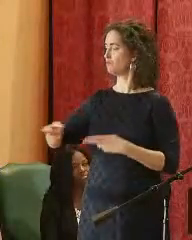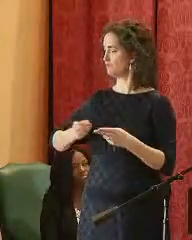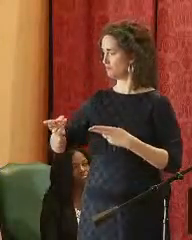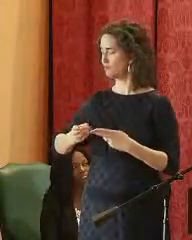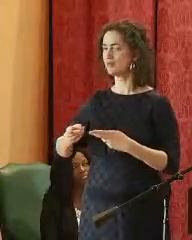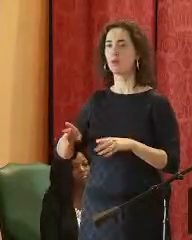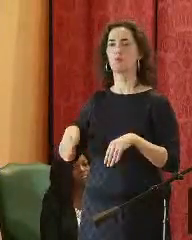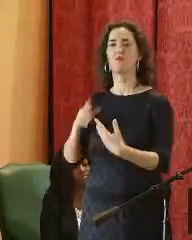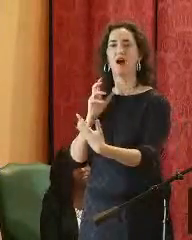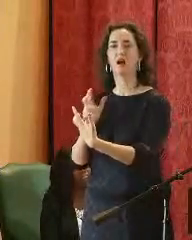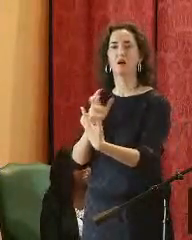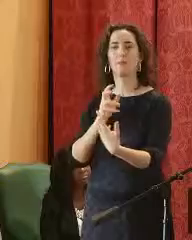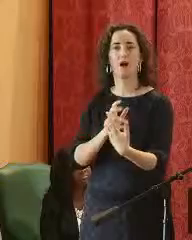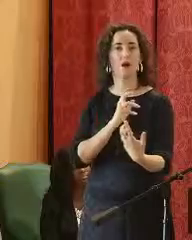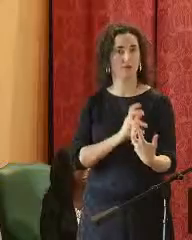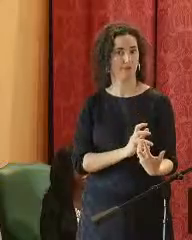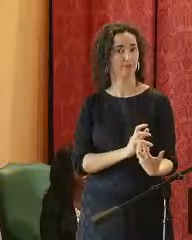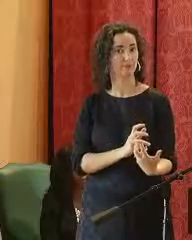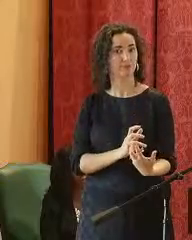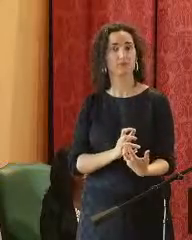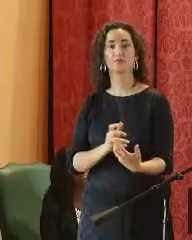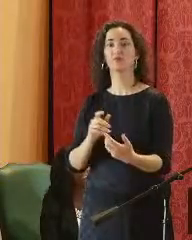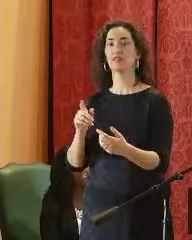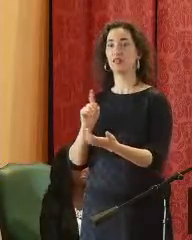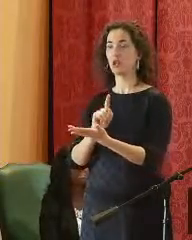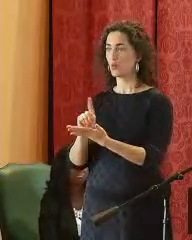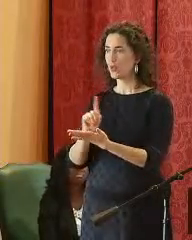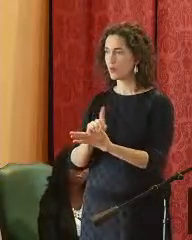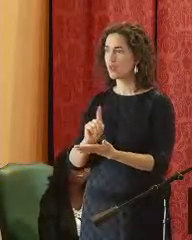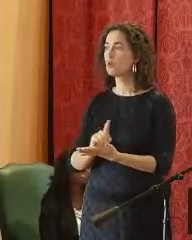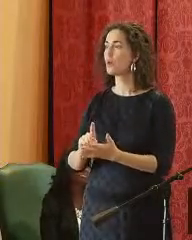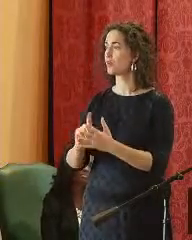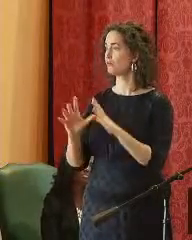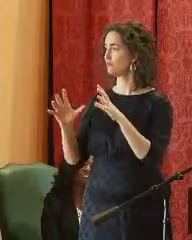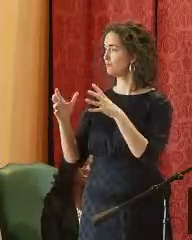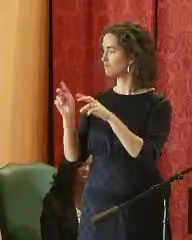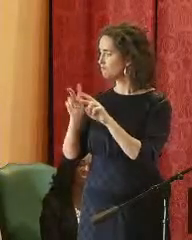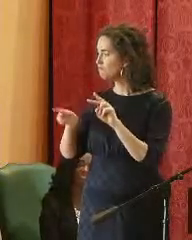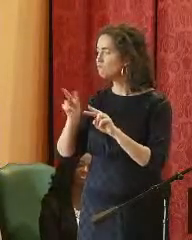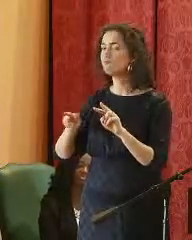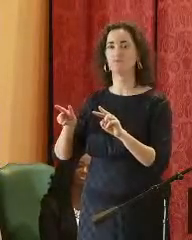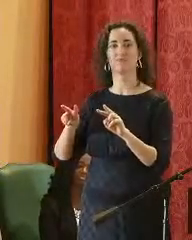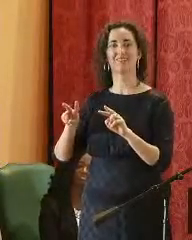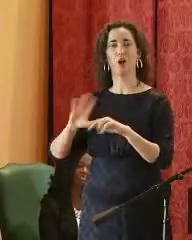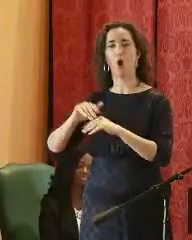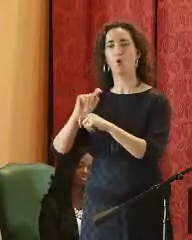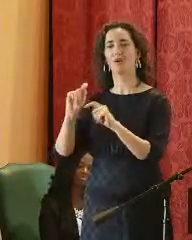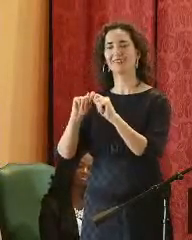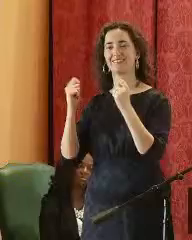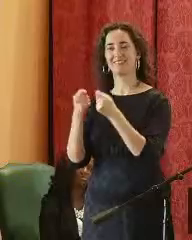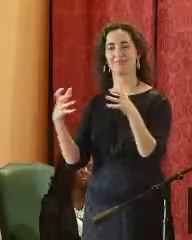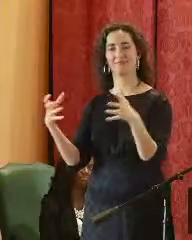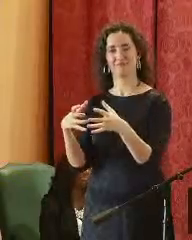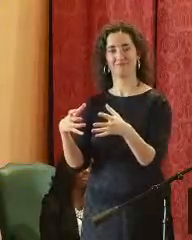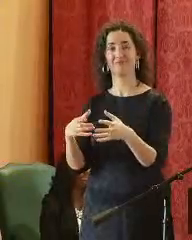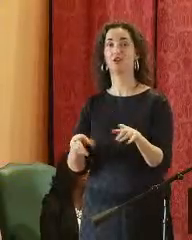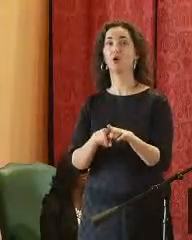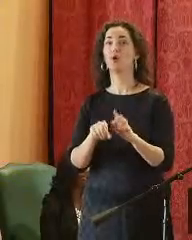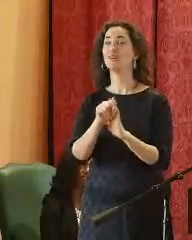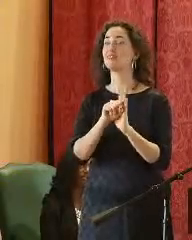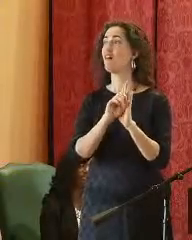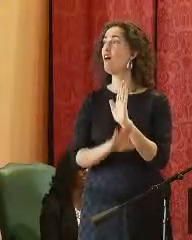accommodations for and with on a weekly basis. Everyone works as a team. Similarly, with the staff across the